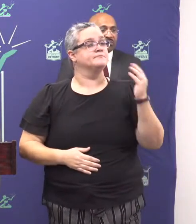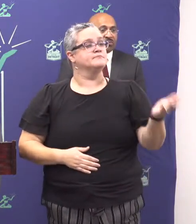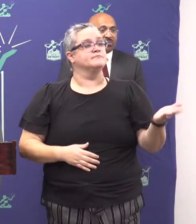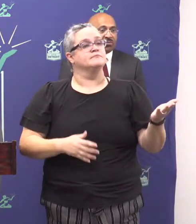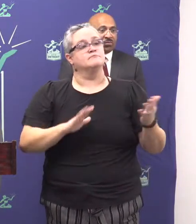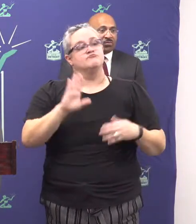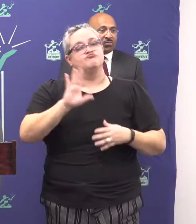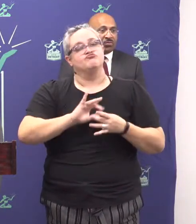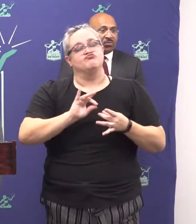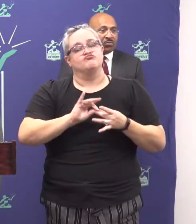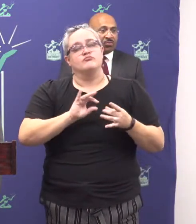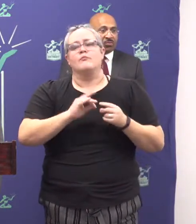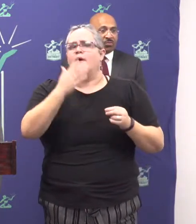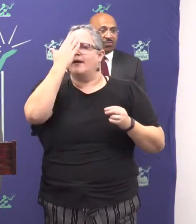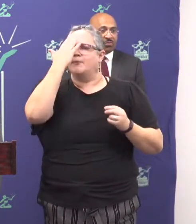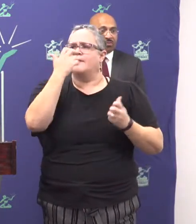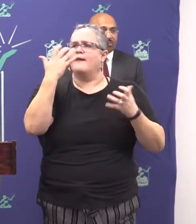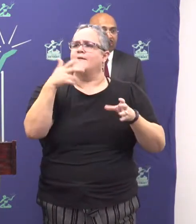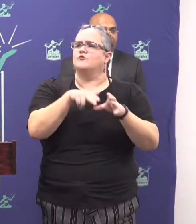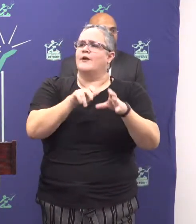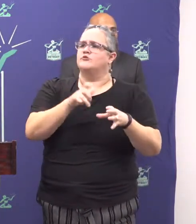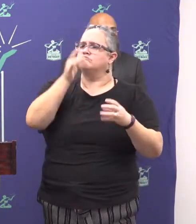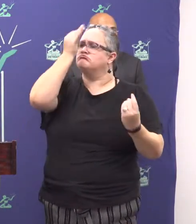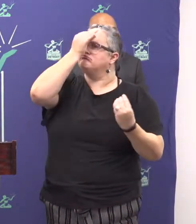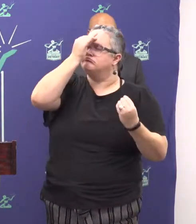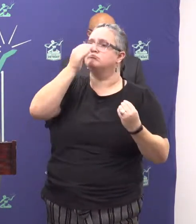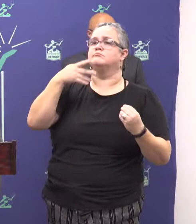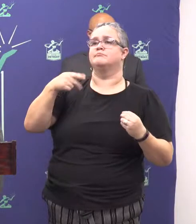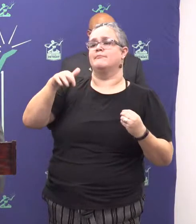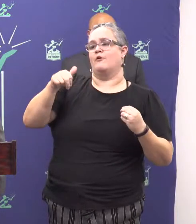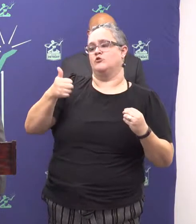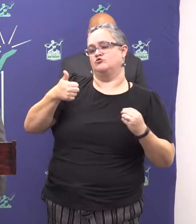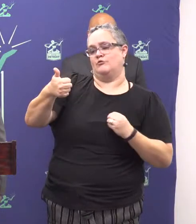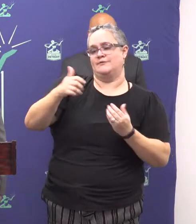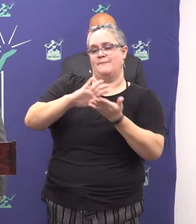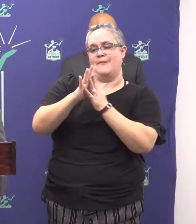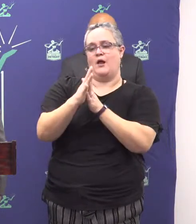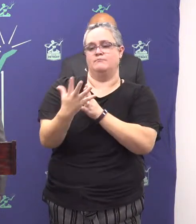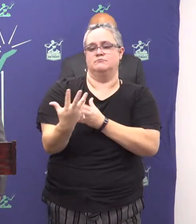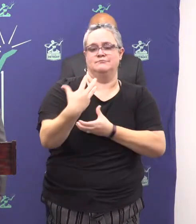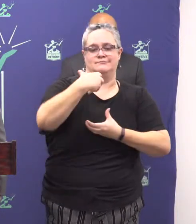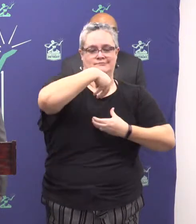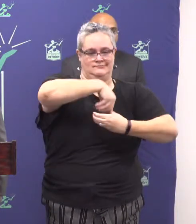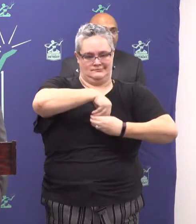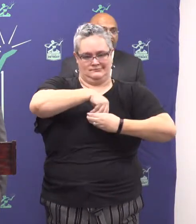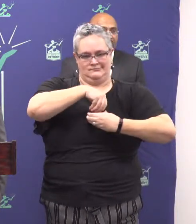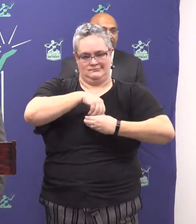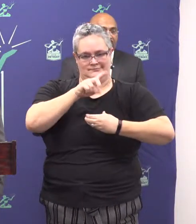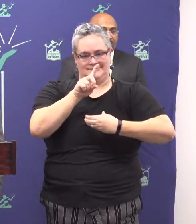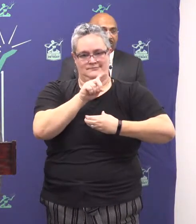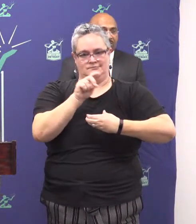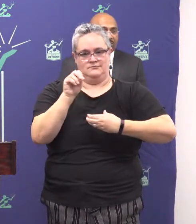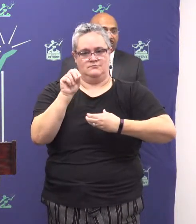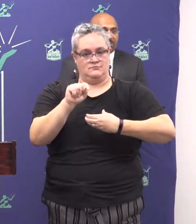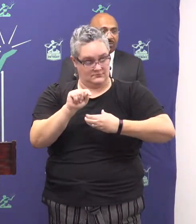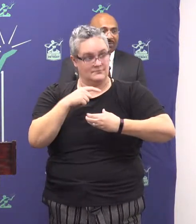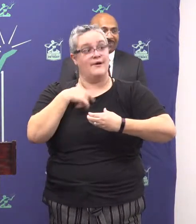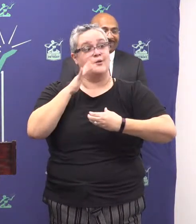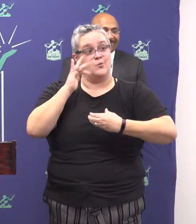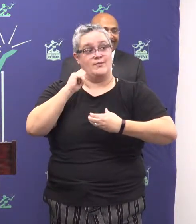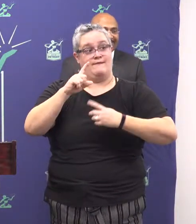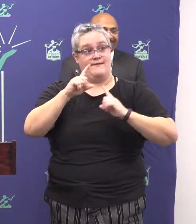with envision a future where paratransit is brought in-house at DDOT. And I know that this has been a conversation